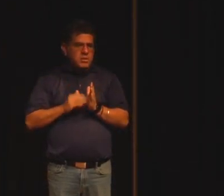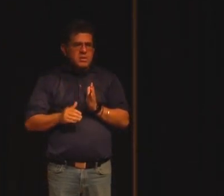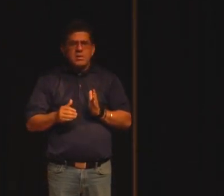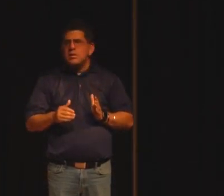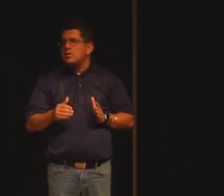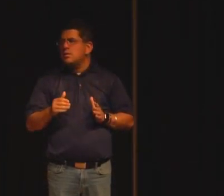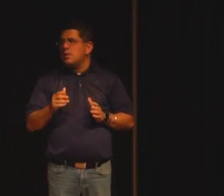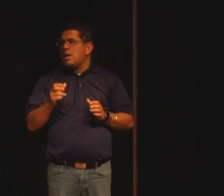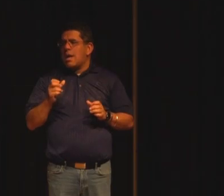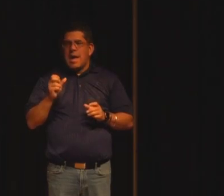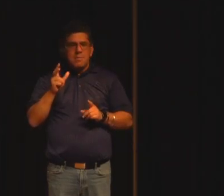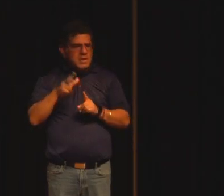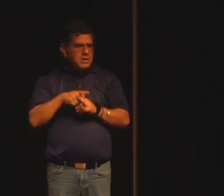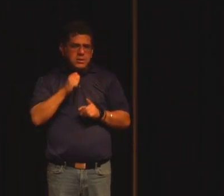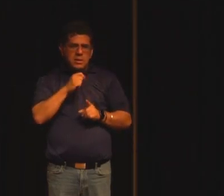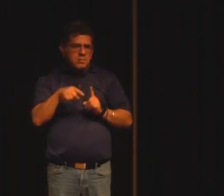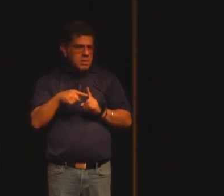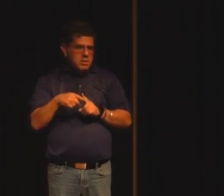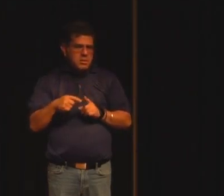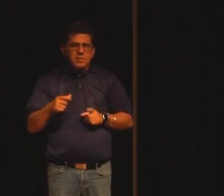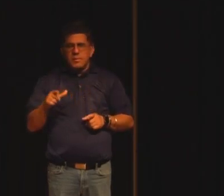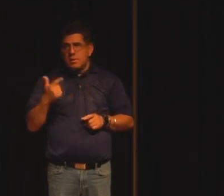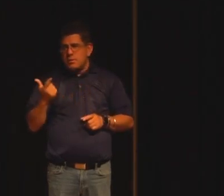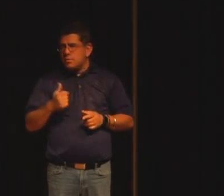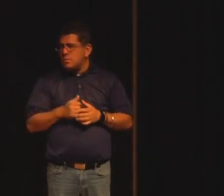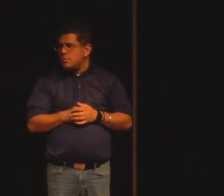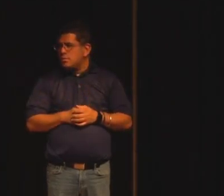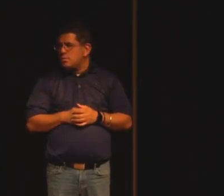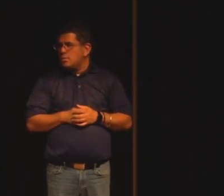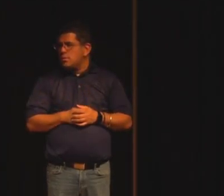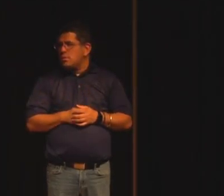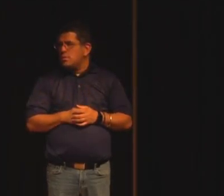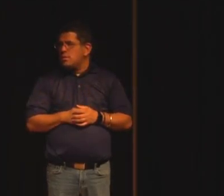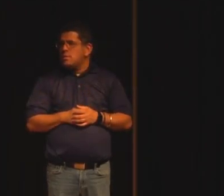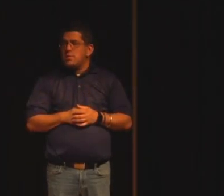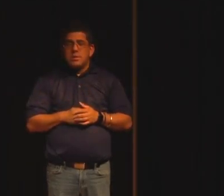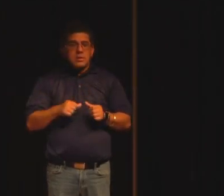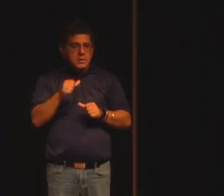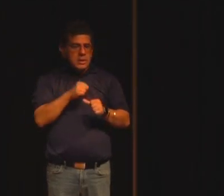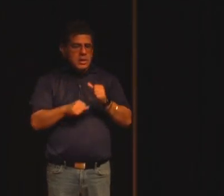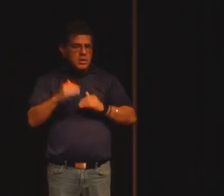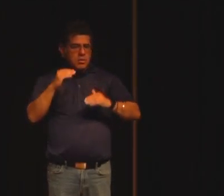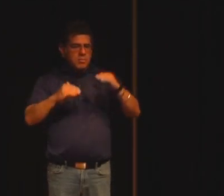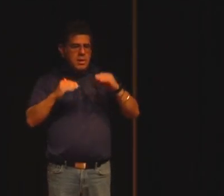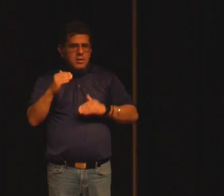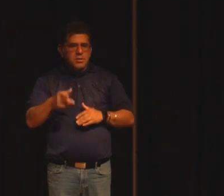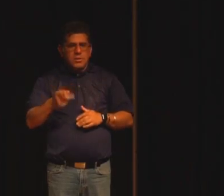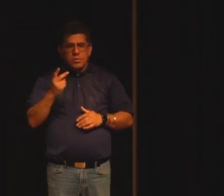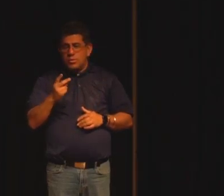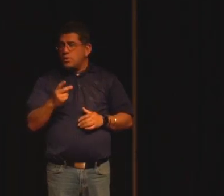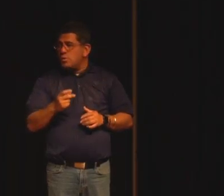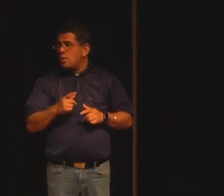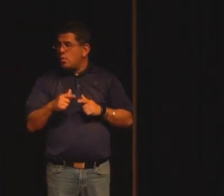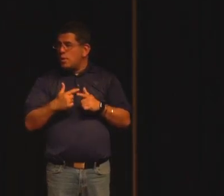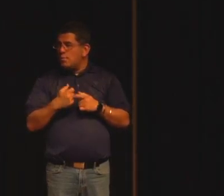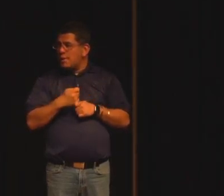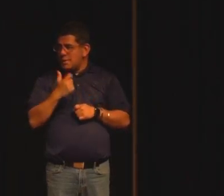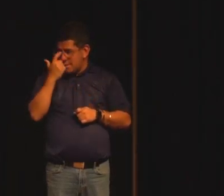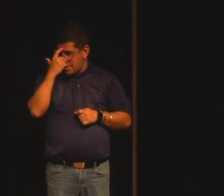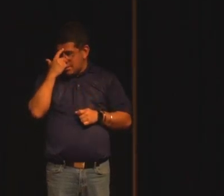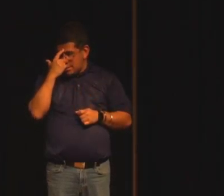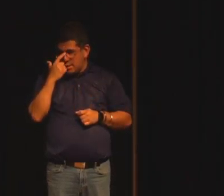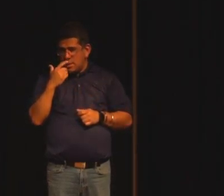that are not as positive as others. And our challenge as a society is to balance those two, to understand when it makes sense to